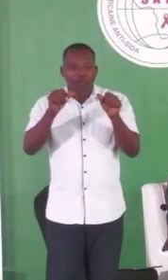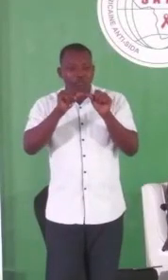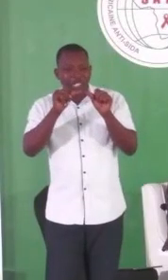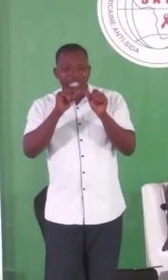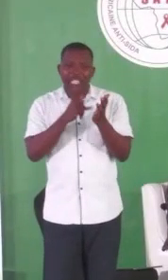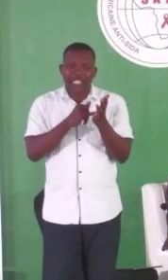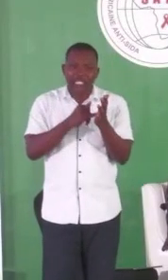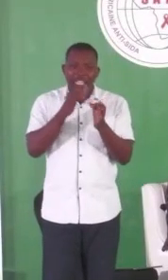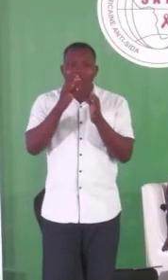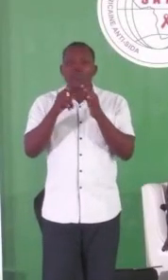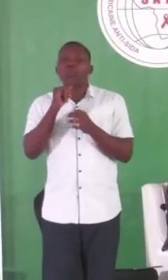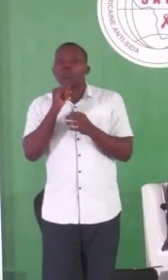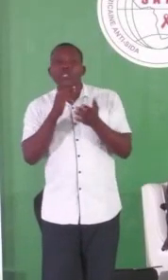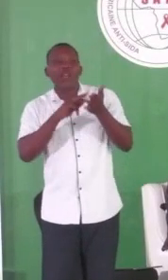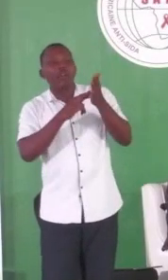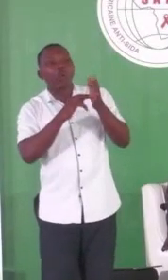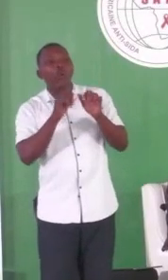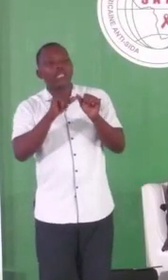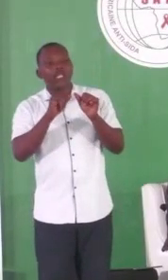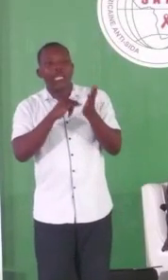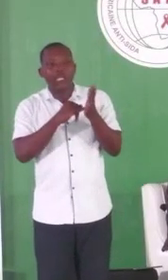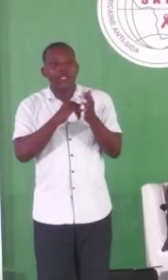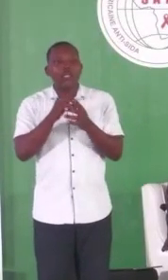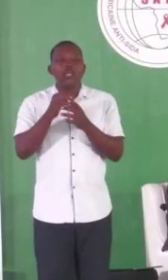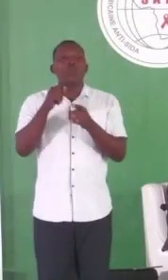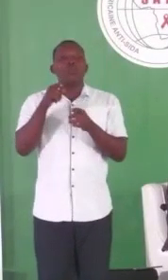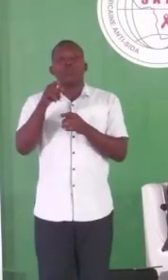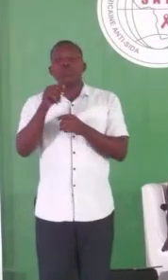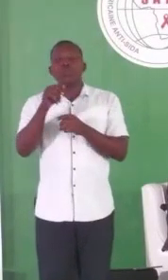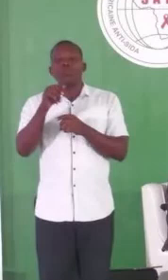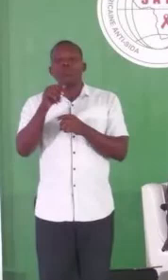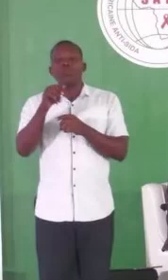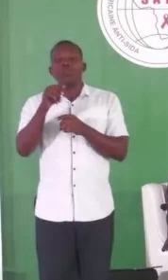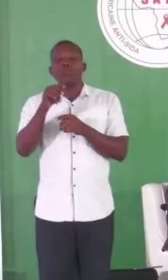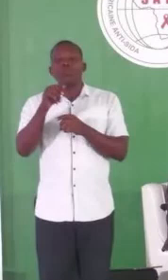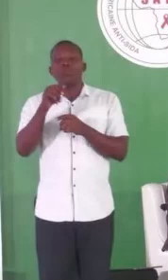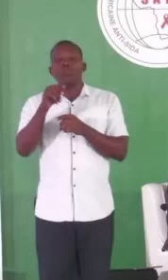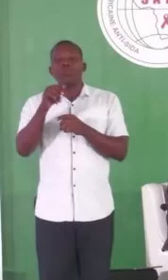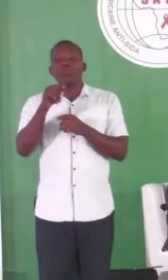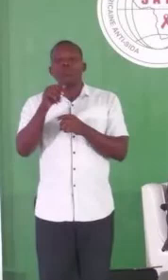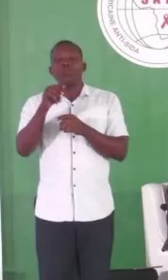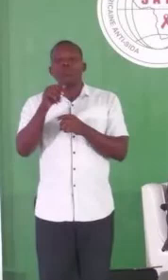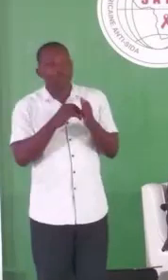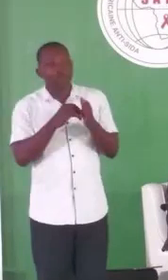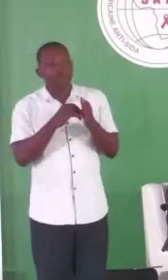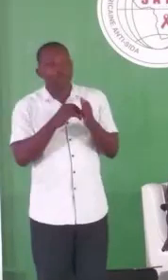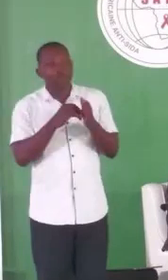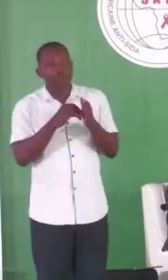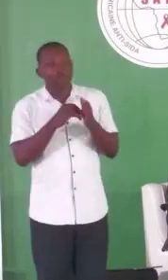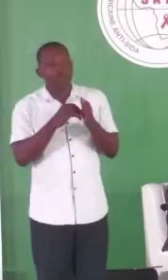if you didn't report it, it didn't happen. And while I have the mic, I just want to tell us